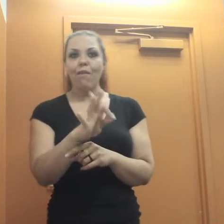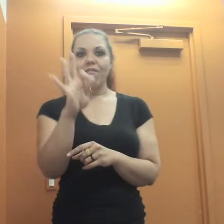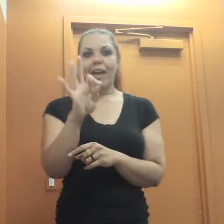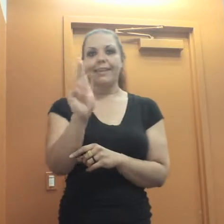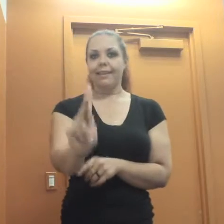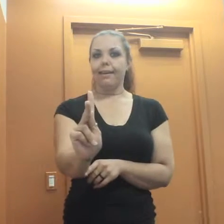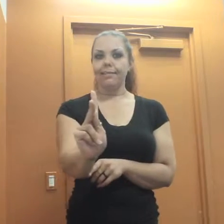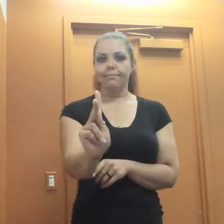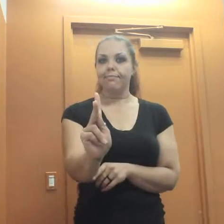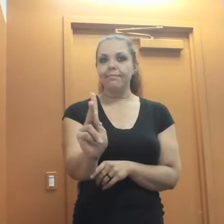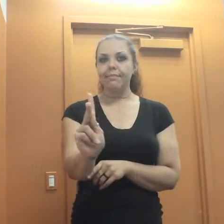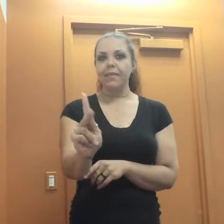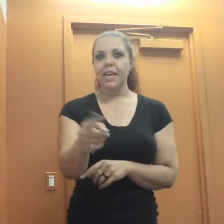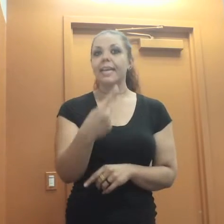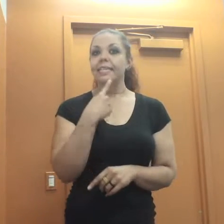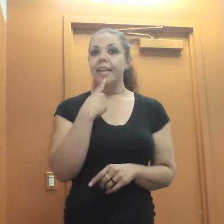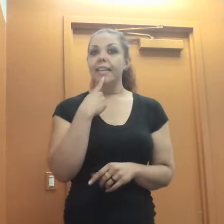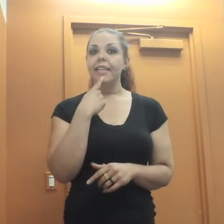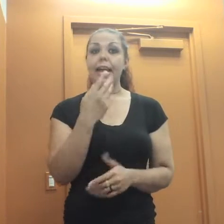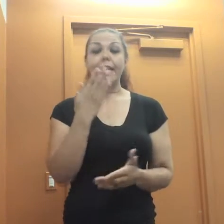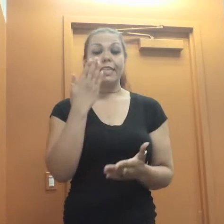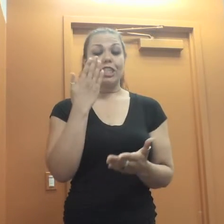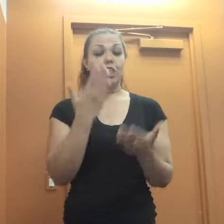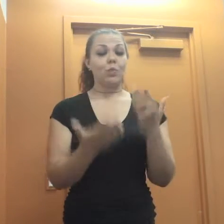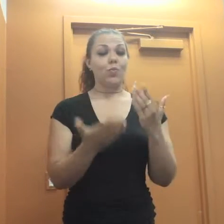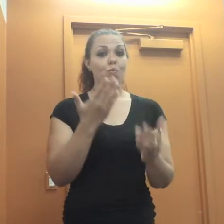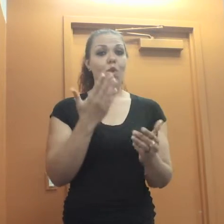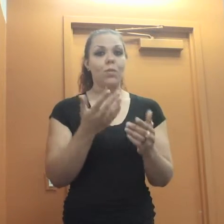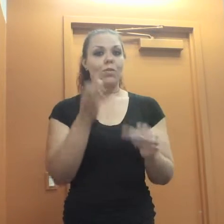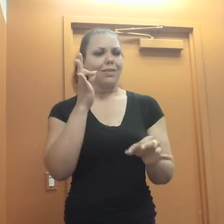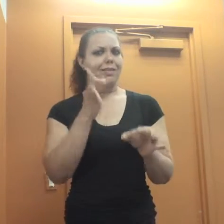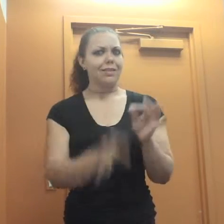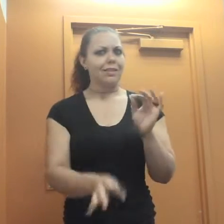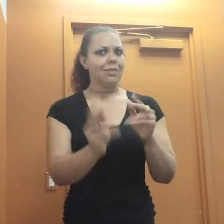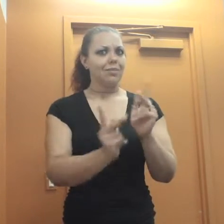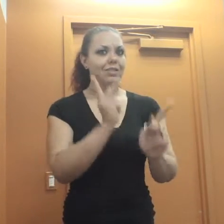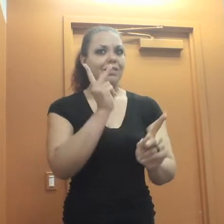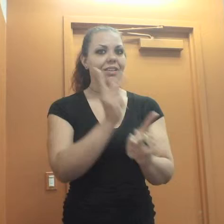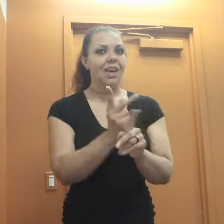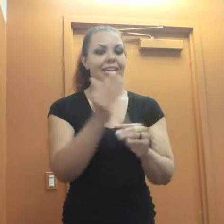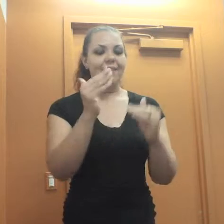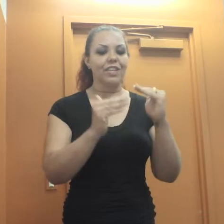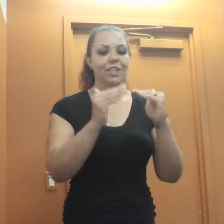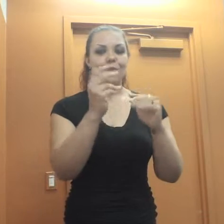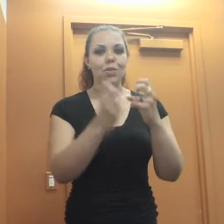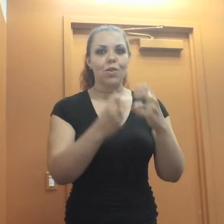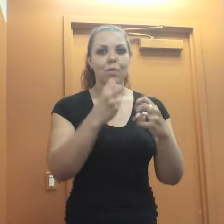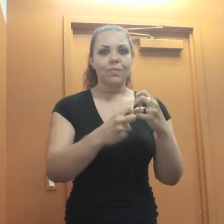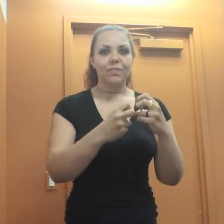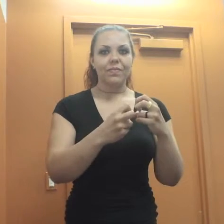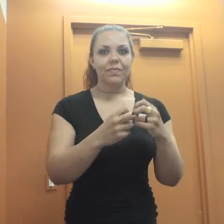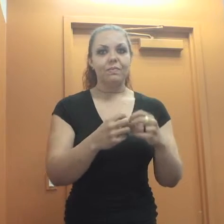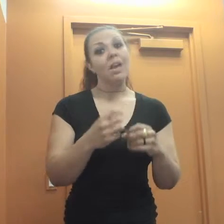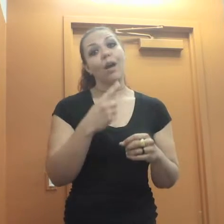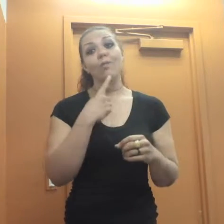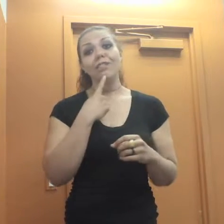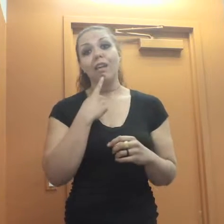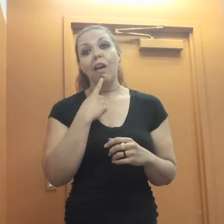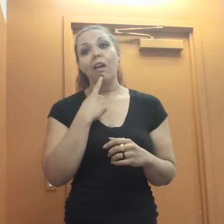to probably be about the simplest type of equilibrium problem. I would even go so far as to say that it's hardly an equilibrium